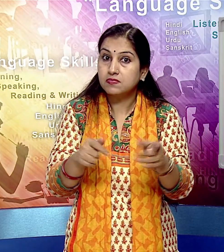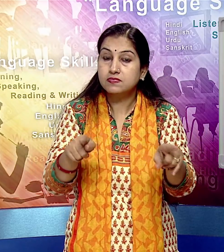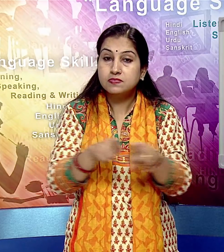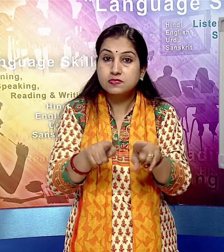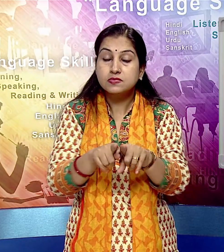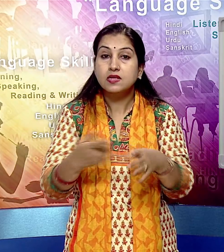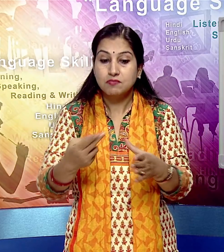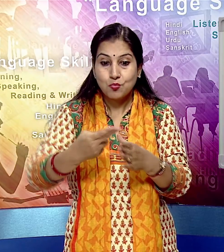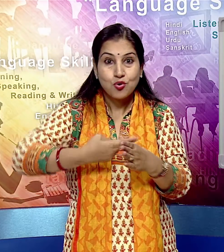like potato,